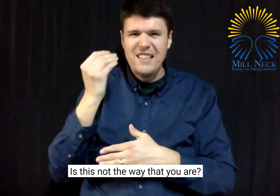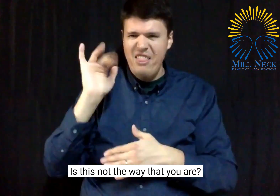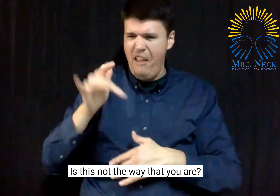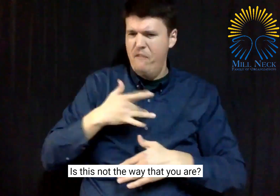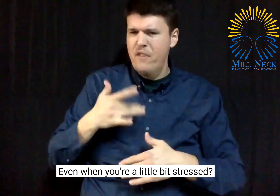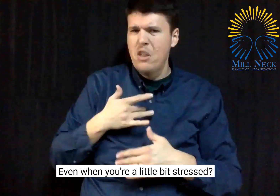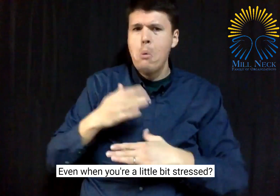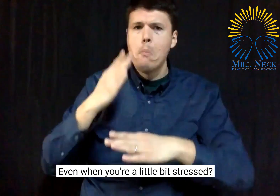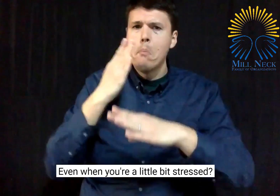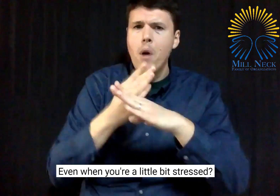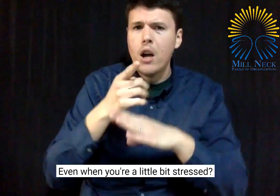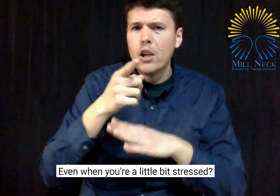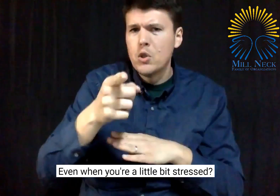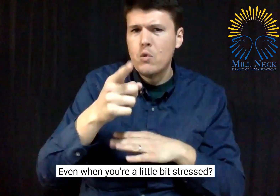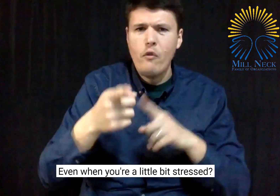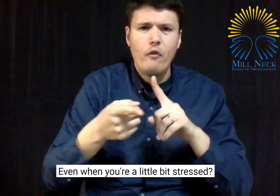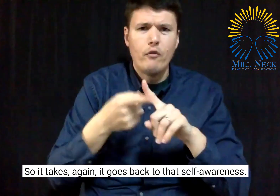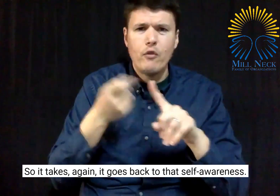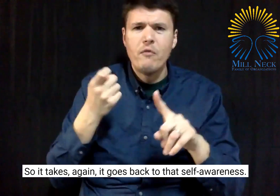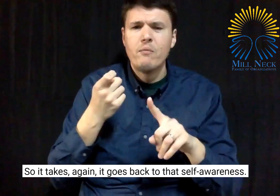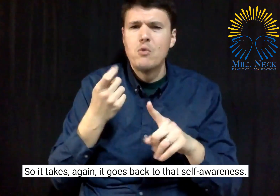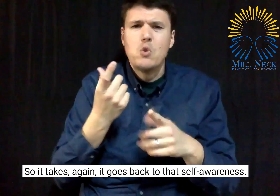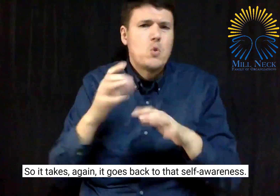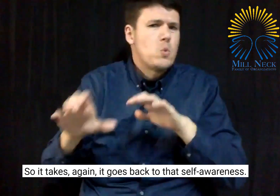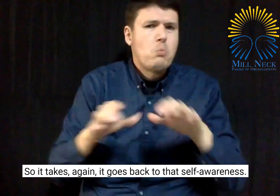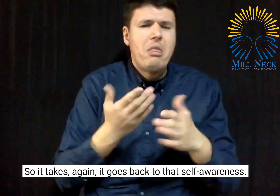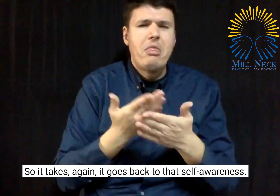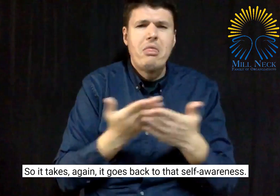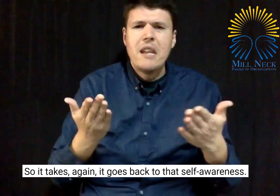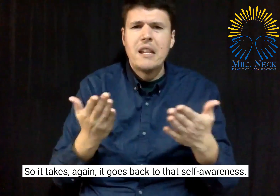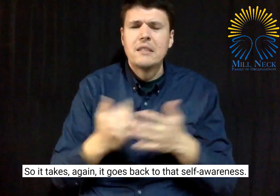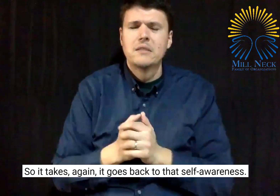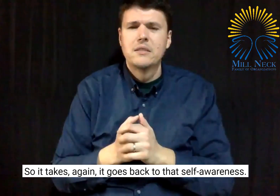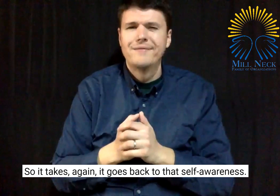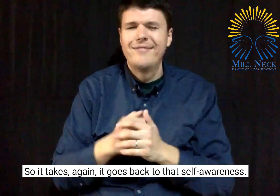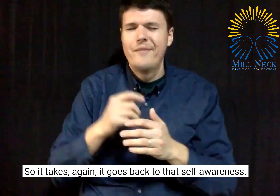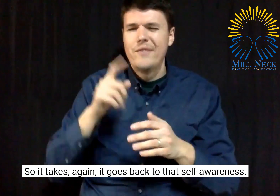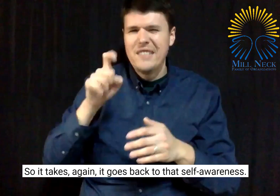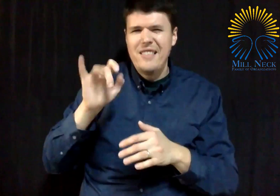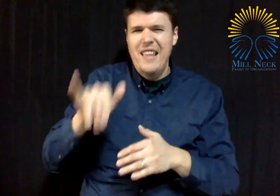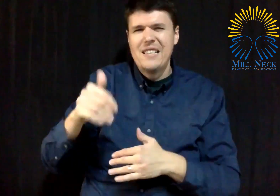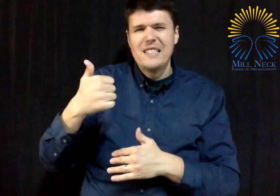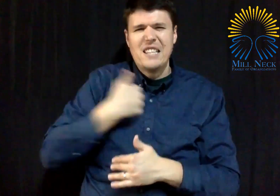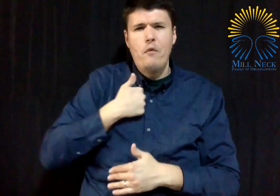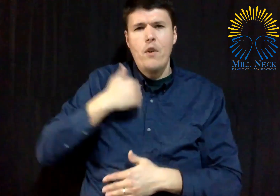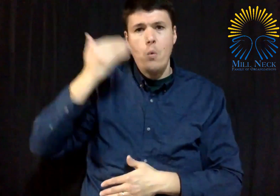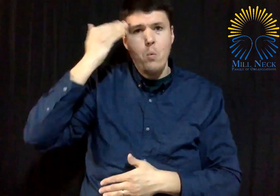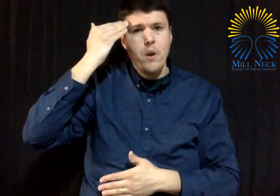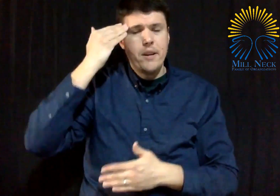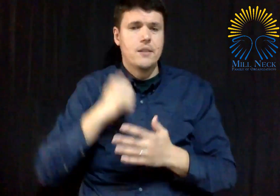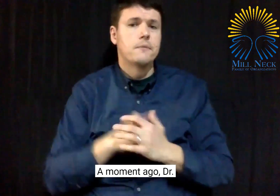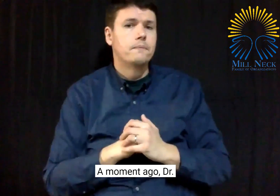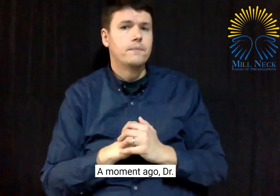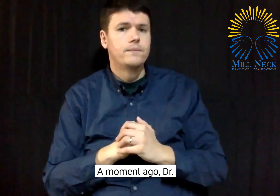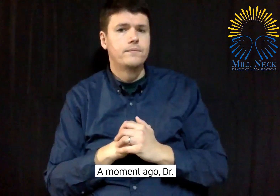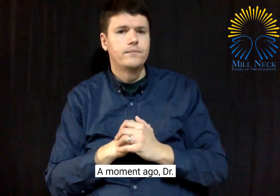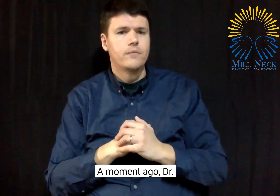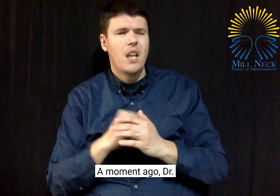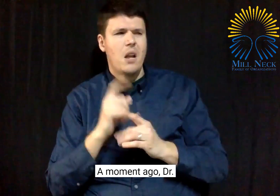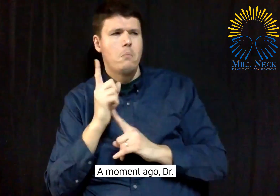you are, even when you're a little bit stressed? So it goes back to that self-awareness. A moment ago, Dr.